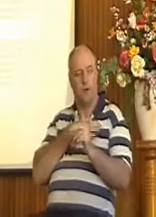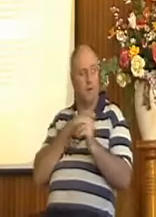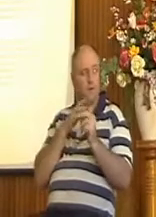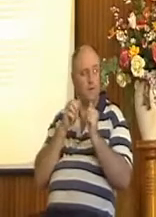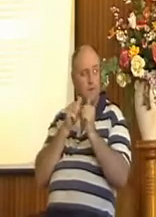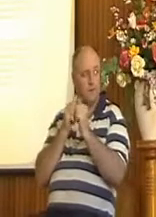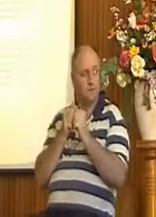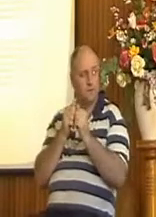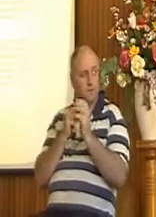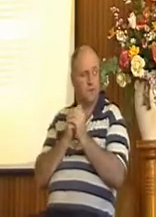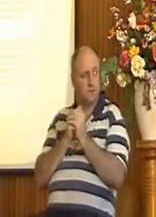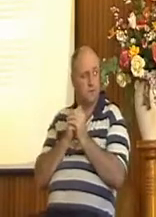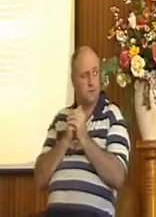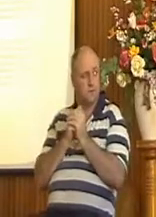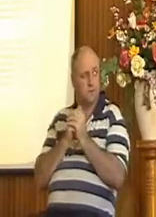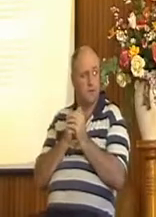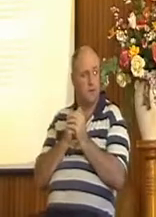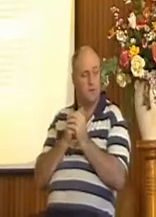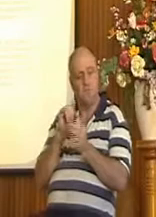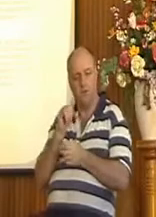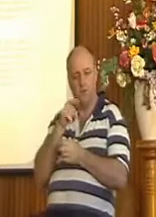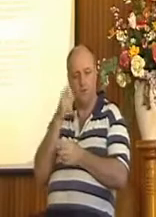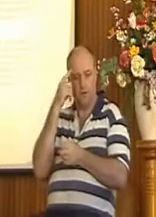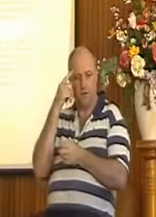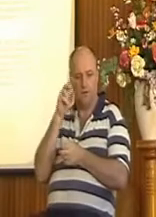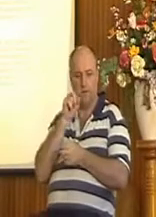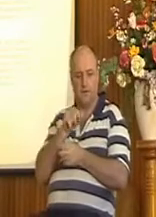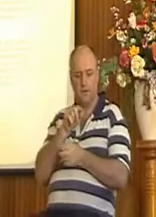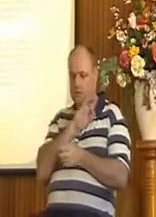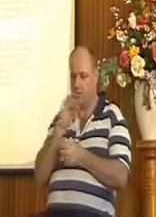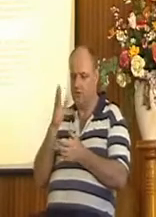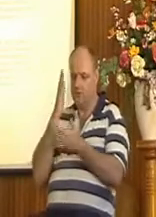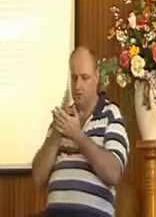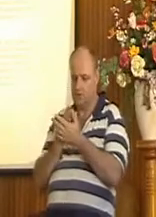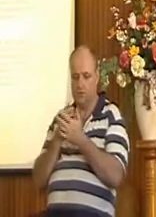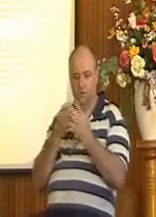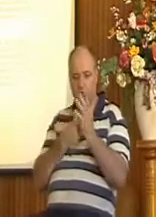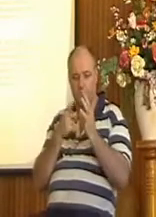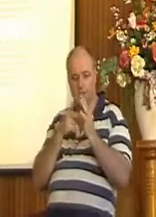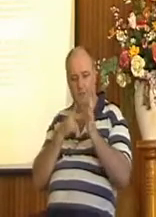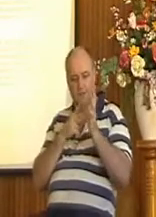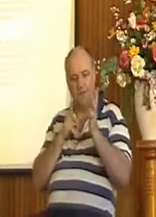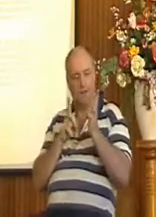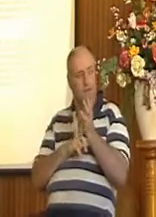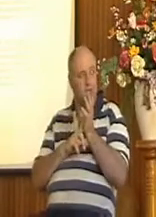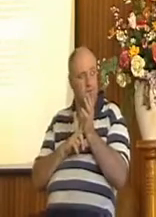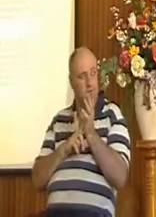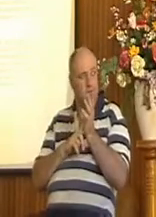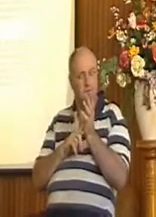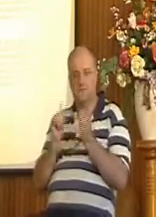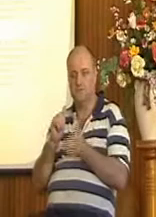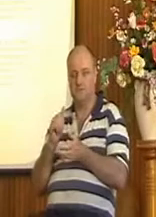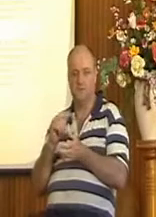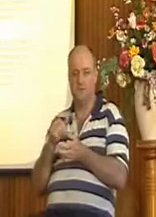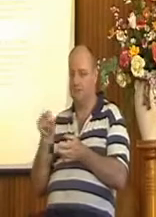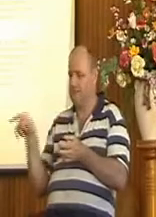you might think, that isn't very realistic. In fact, if the other person's a bit of a dumbbell, well, we might as well think of him as he is.